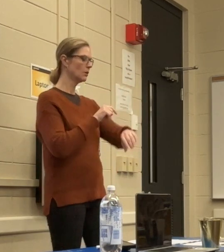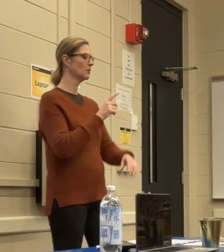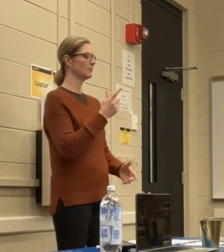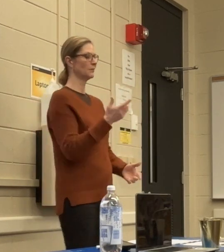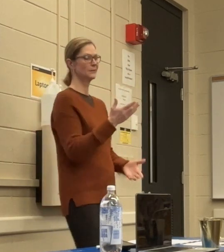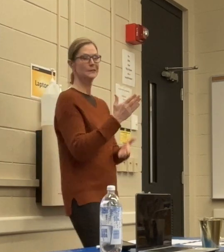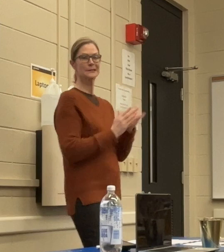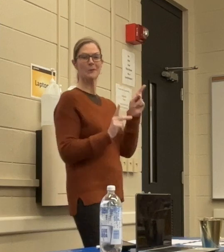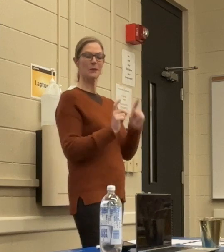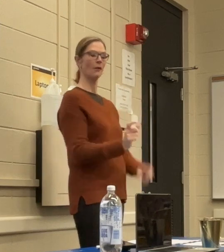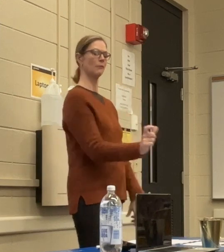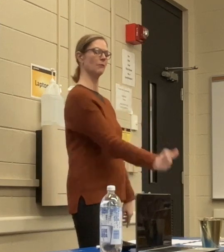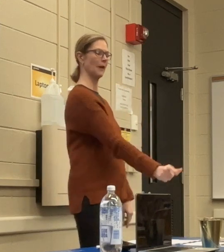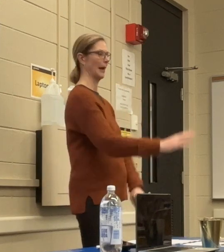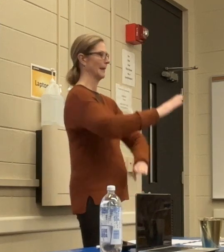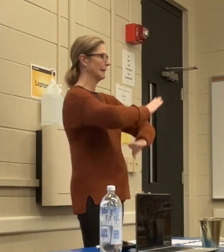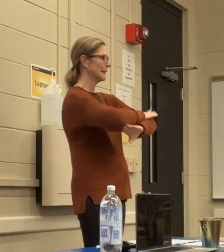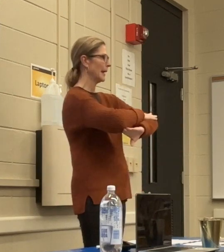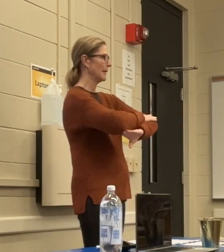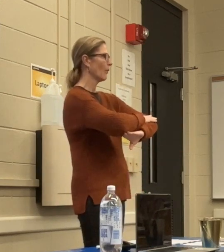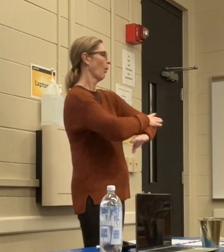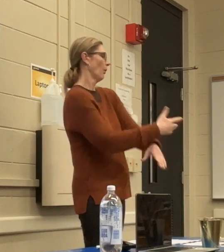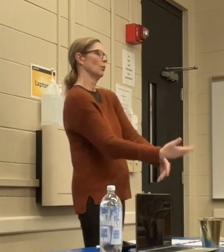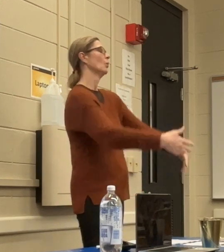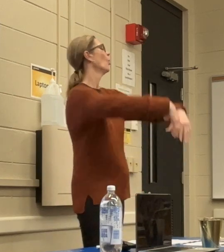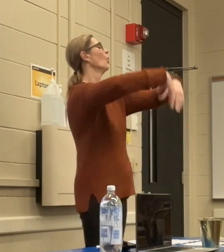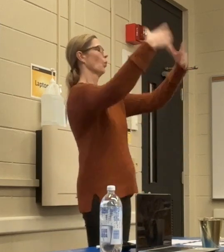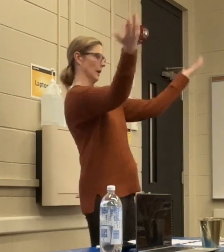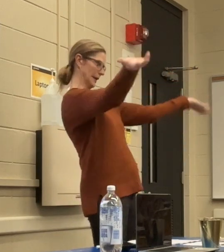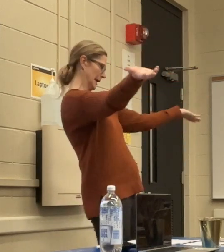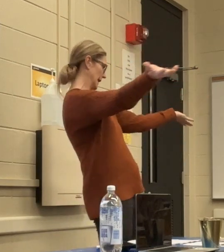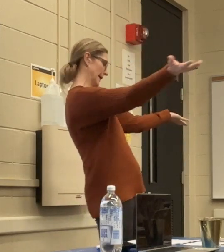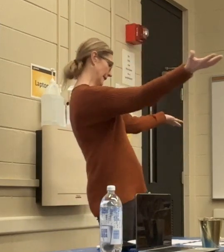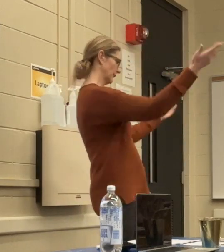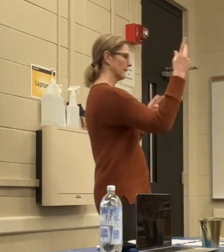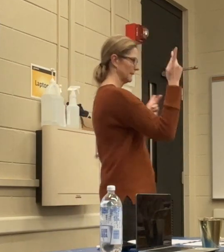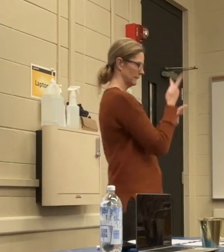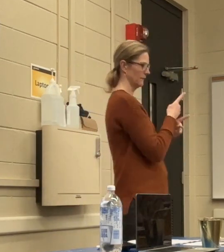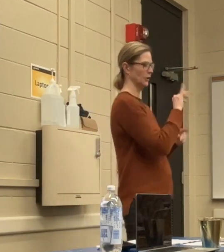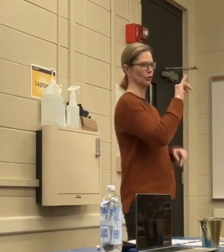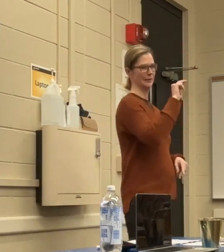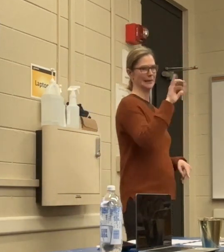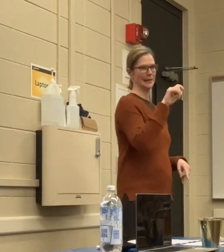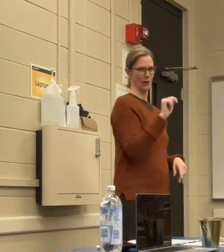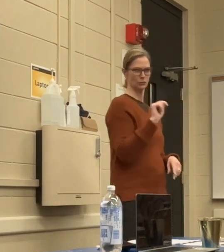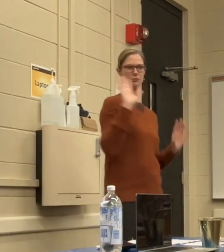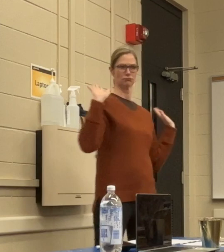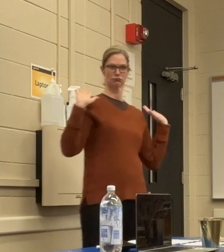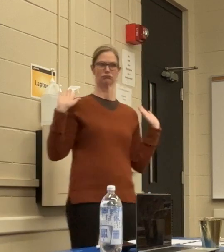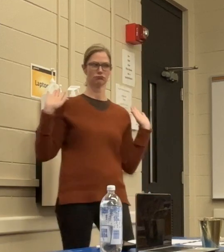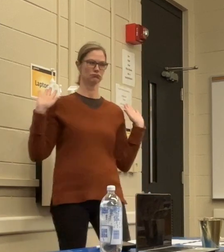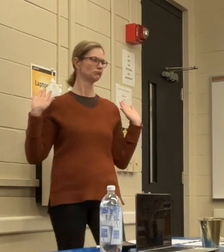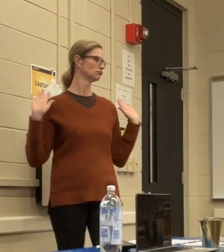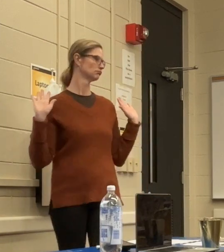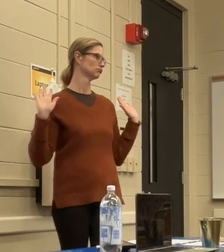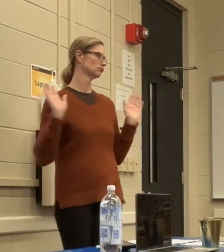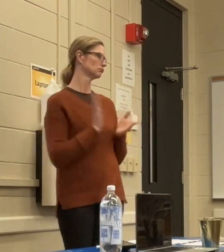In my experience, sometimes interpreters continue to look at their watch and it becomes a distraction, so sometimes you can place